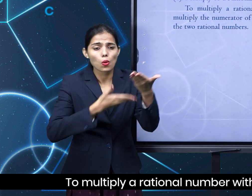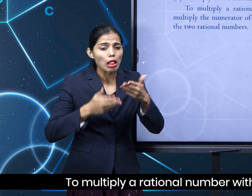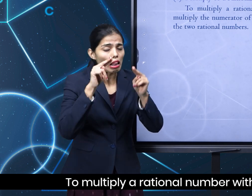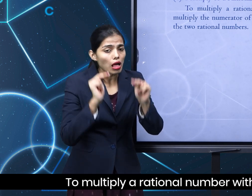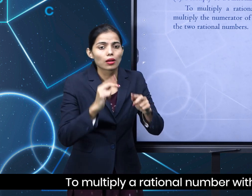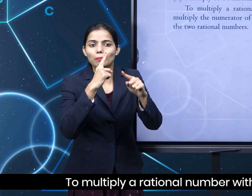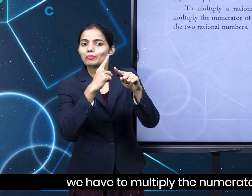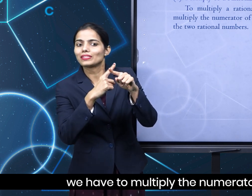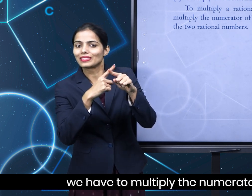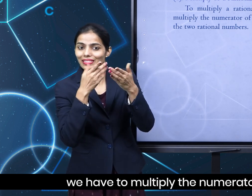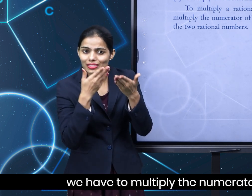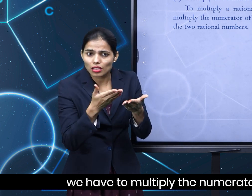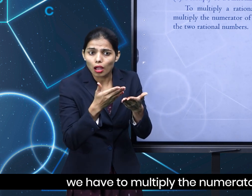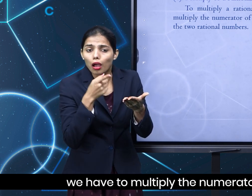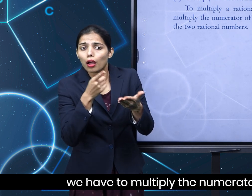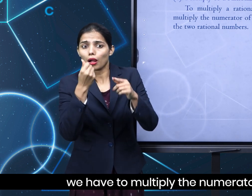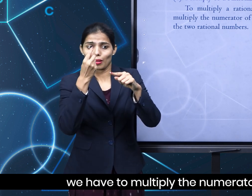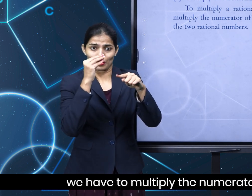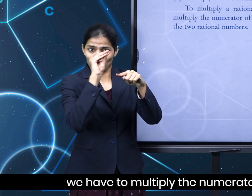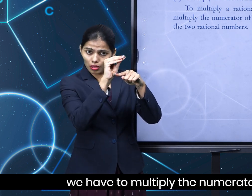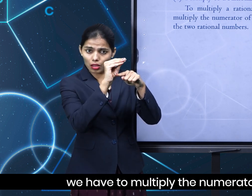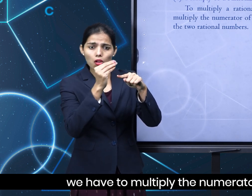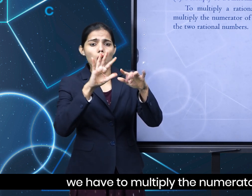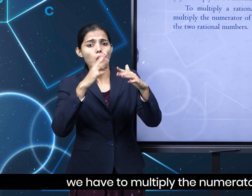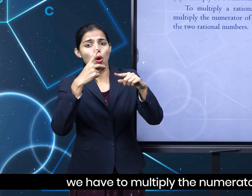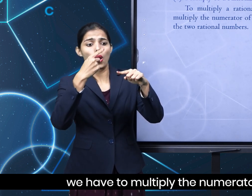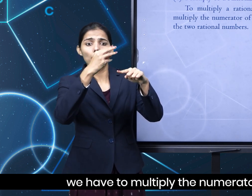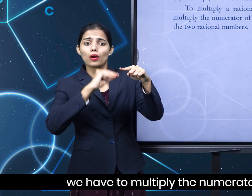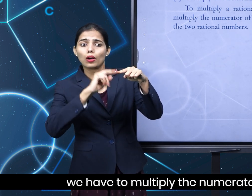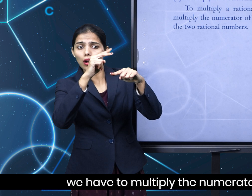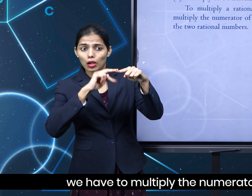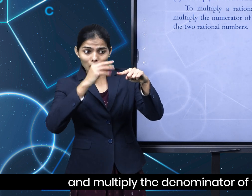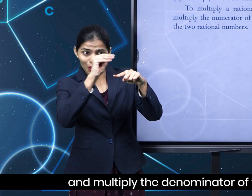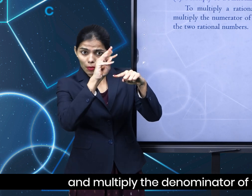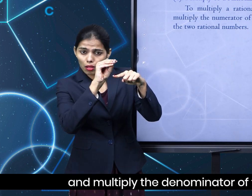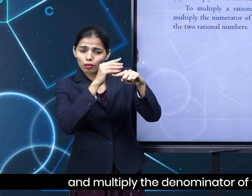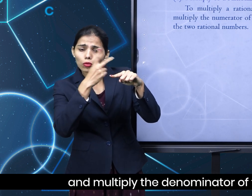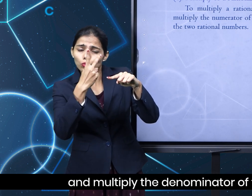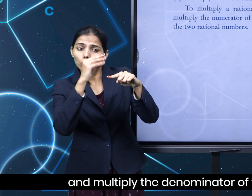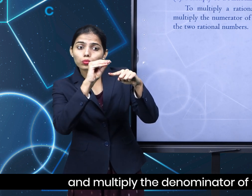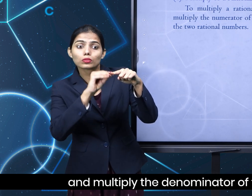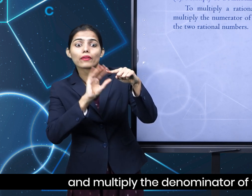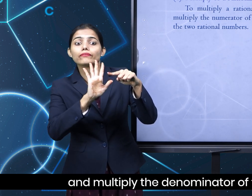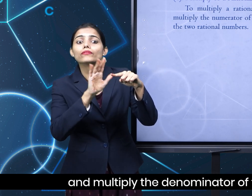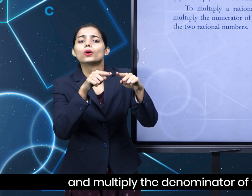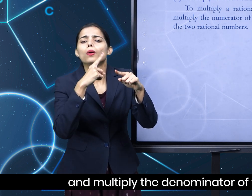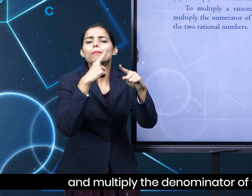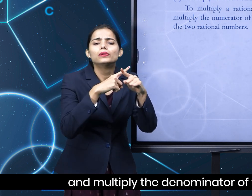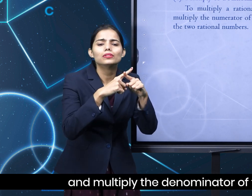number, we have to multiply the numerator of two rational numbers and multiply the denominator of the two